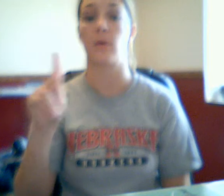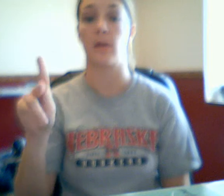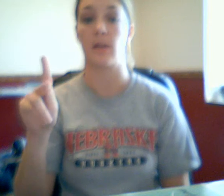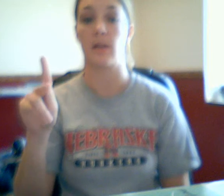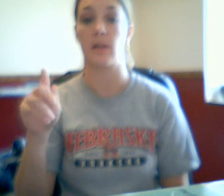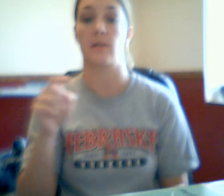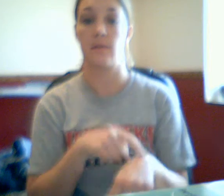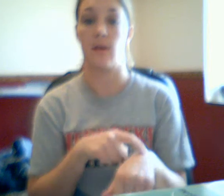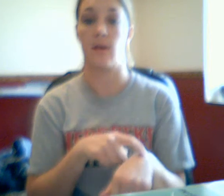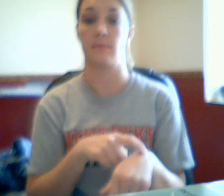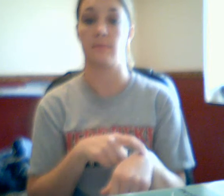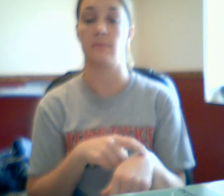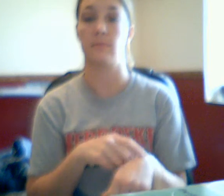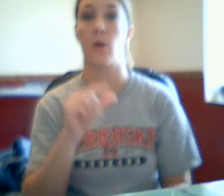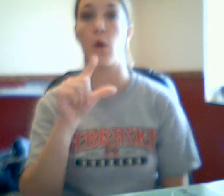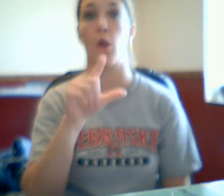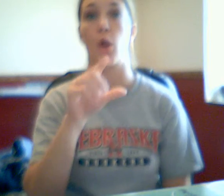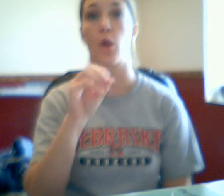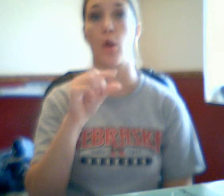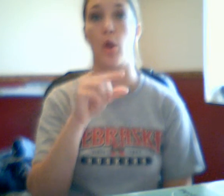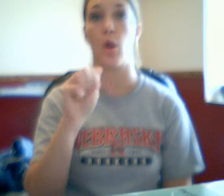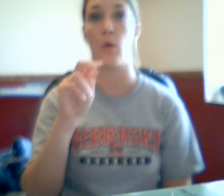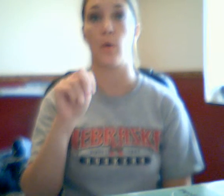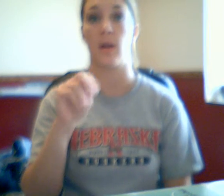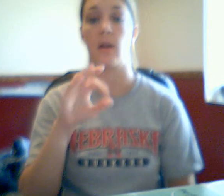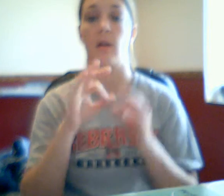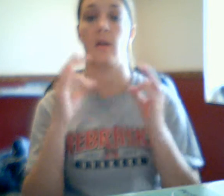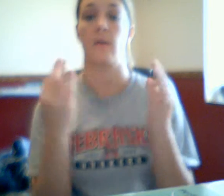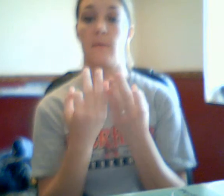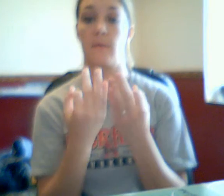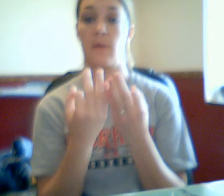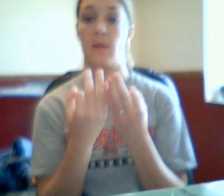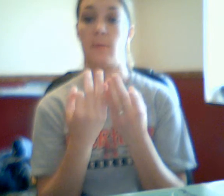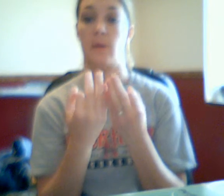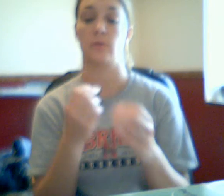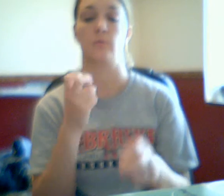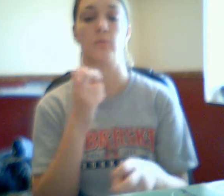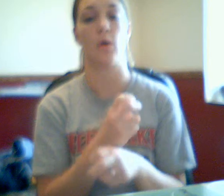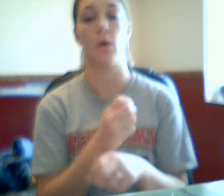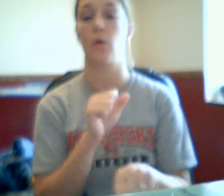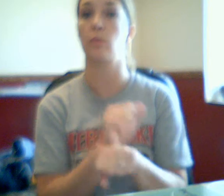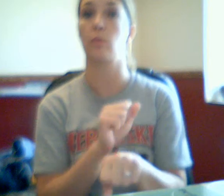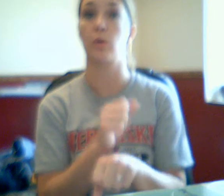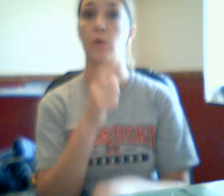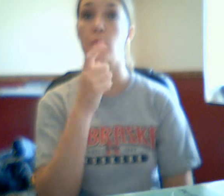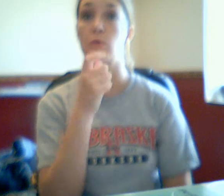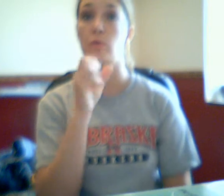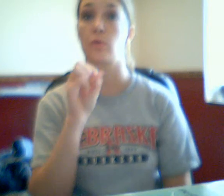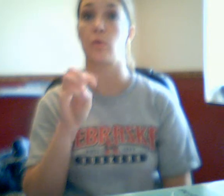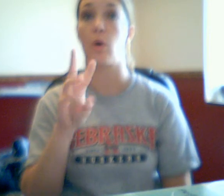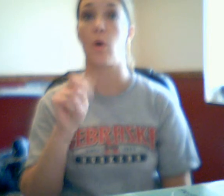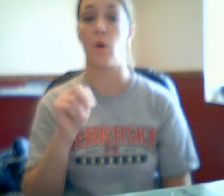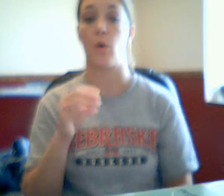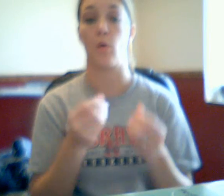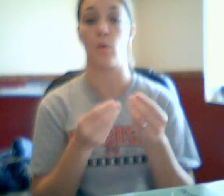their own land, while most of the members of the black community are sharecroppers or farmers who do not own the land they work. The discrimination